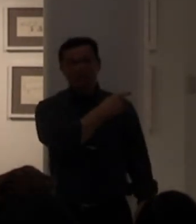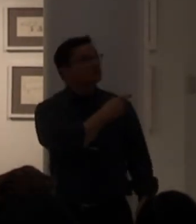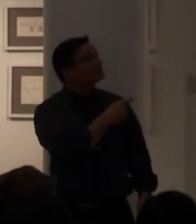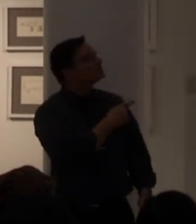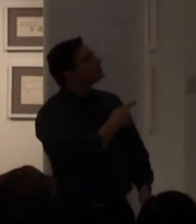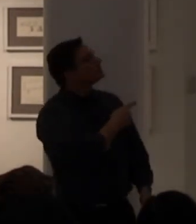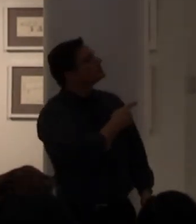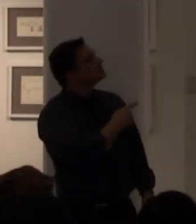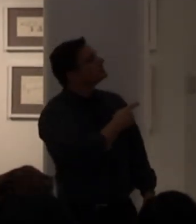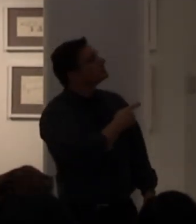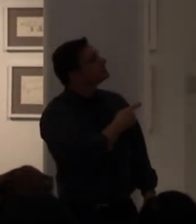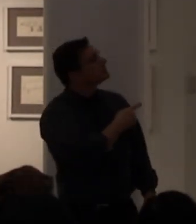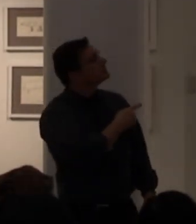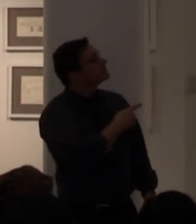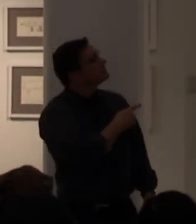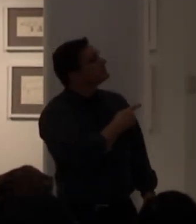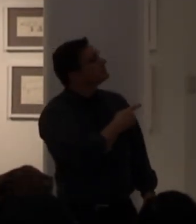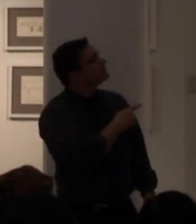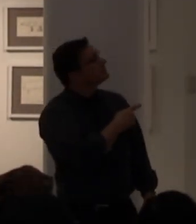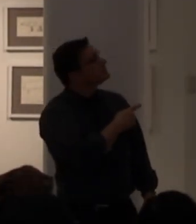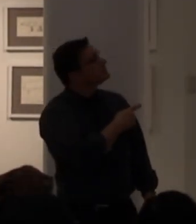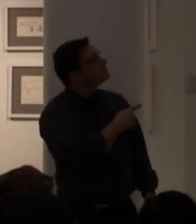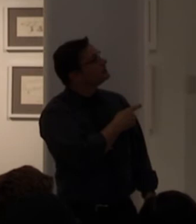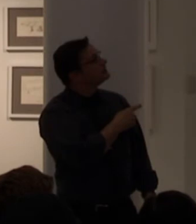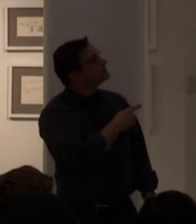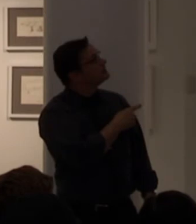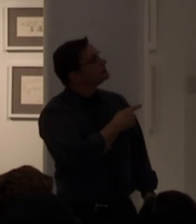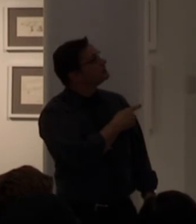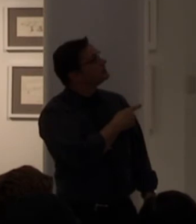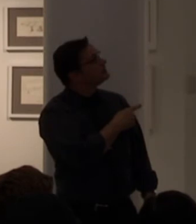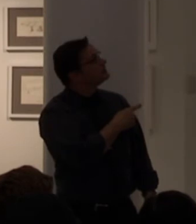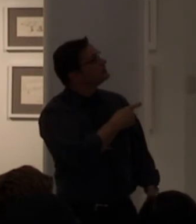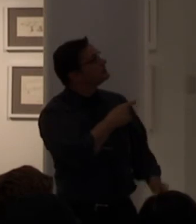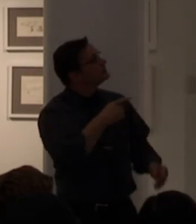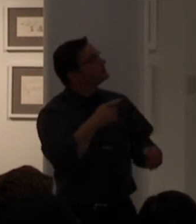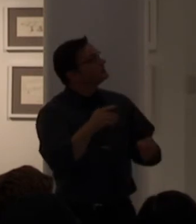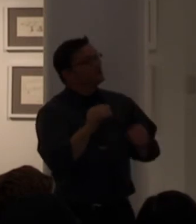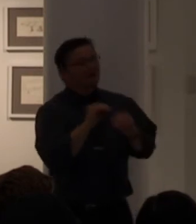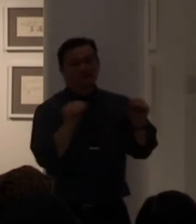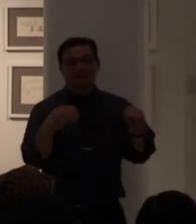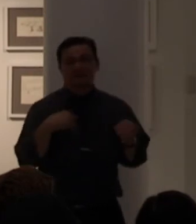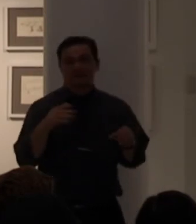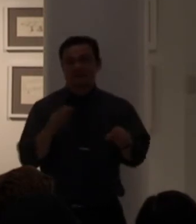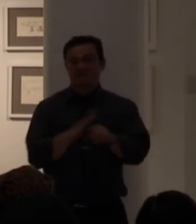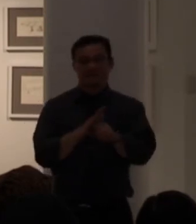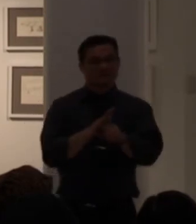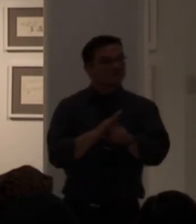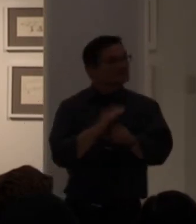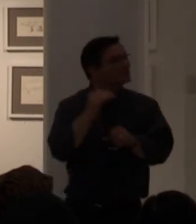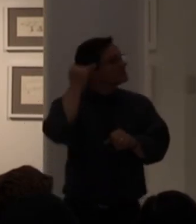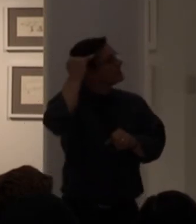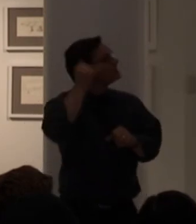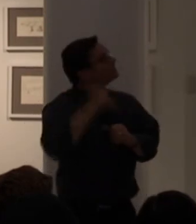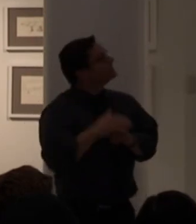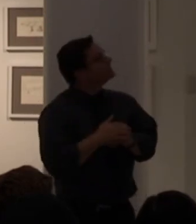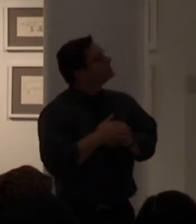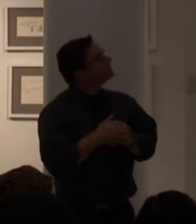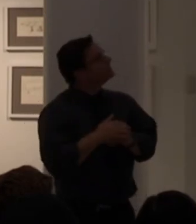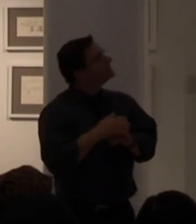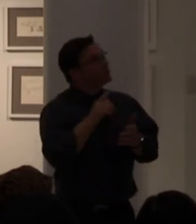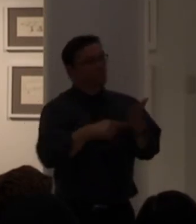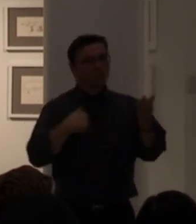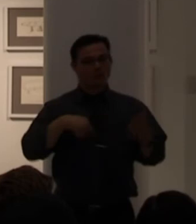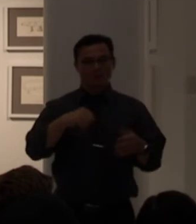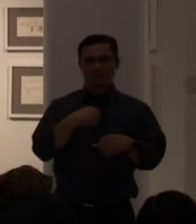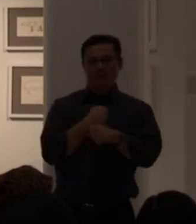Oh, good. It is the essence of his entire life and his entire dedication is what you will make